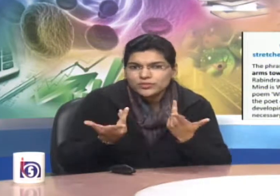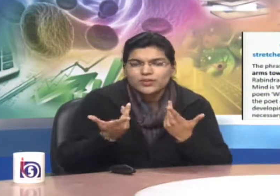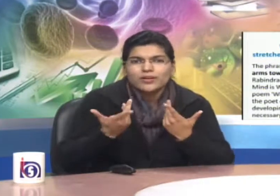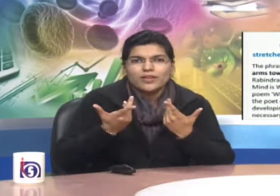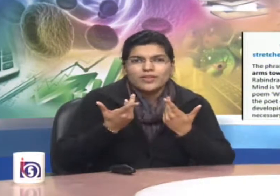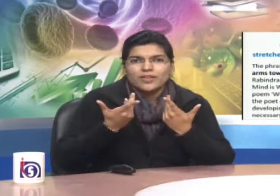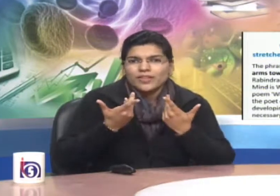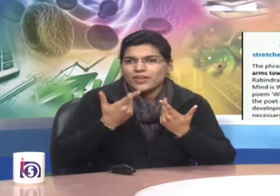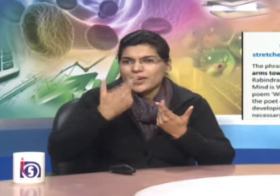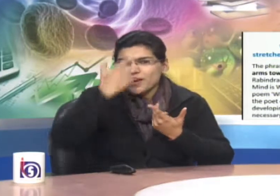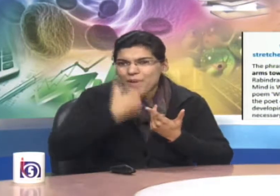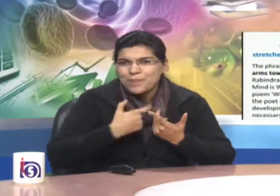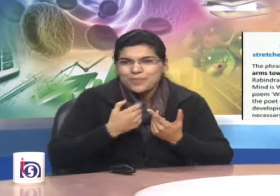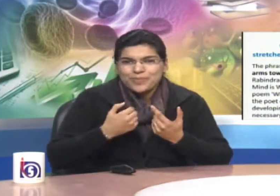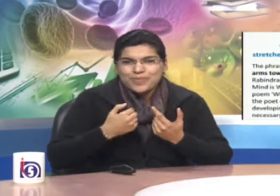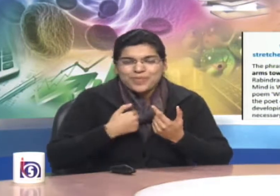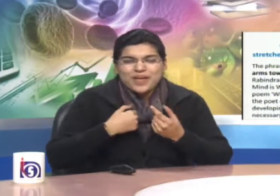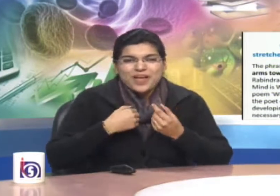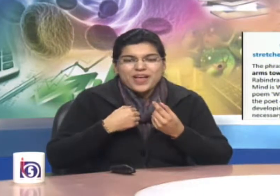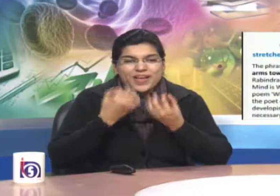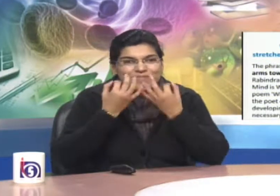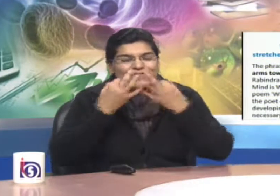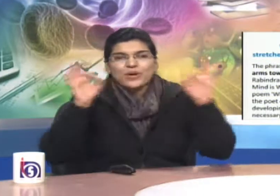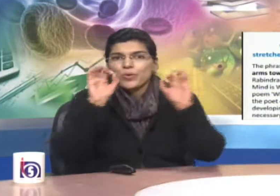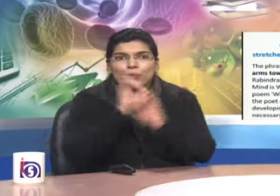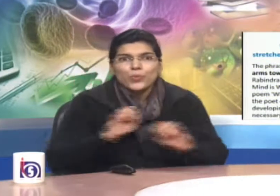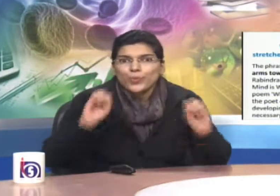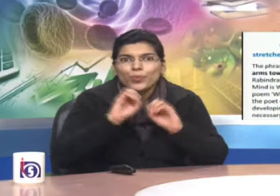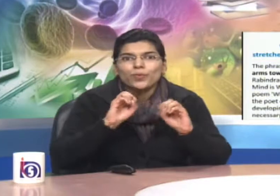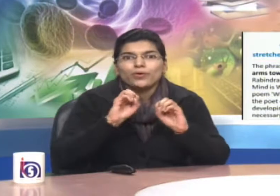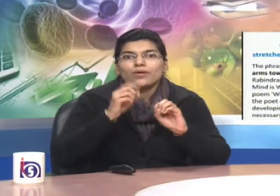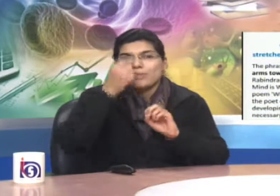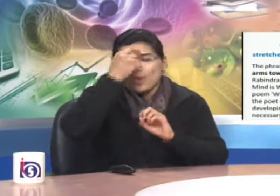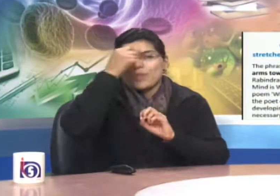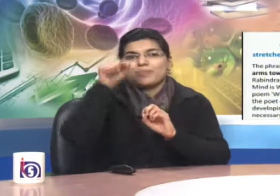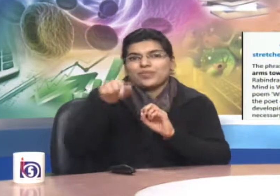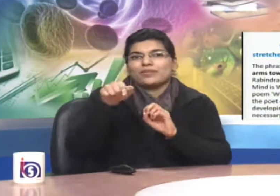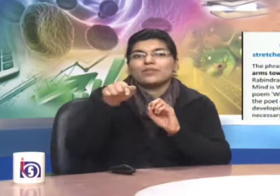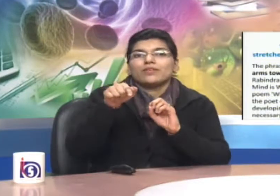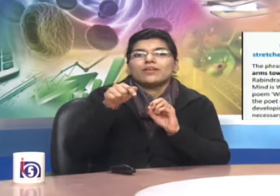He aims for the progress of our country.